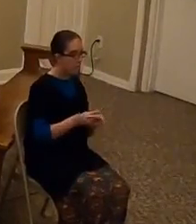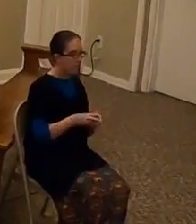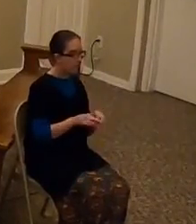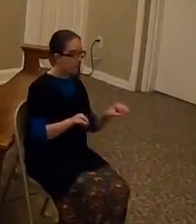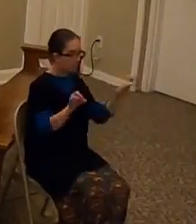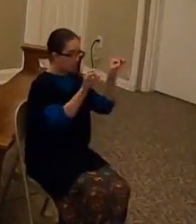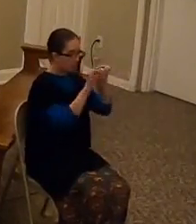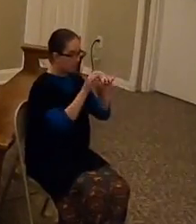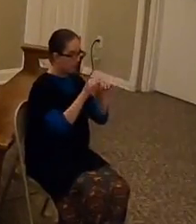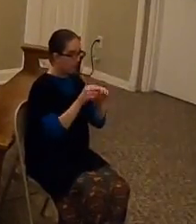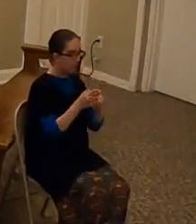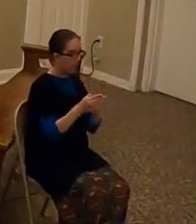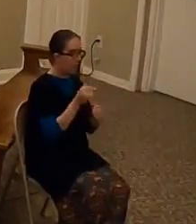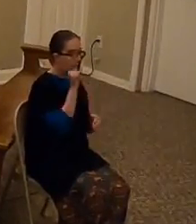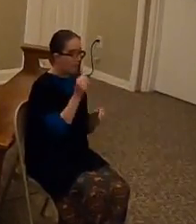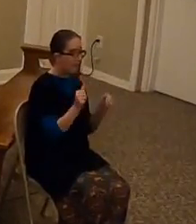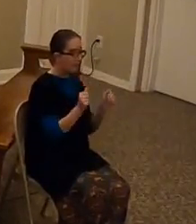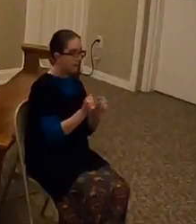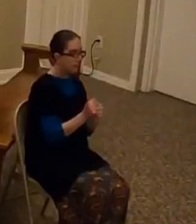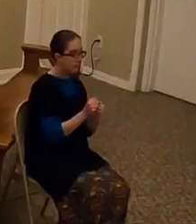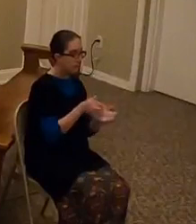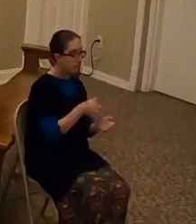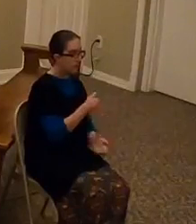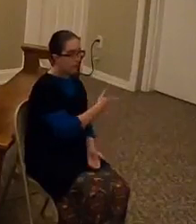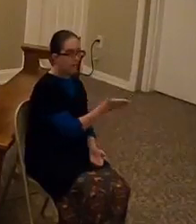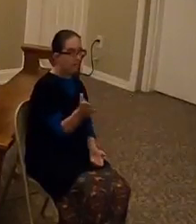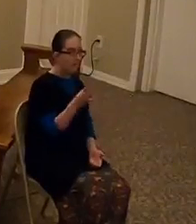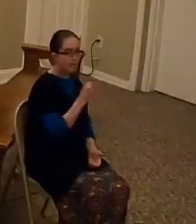is the connection between us and Him.